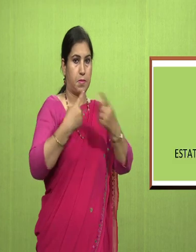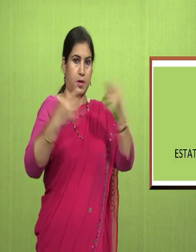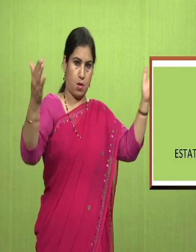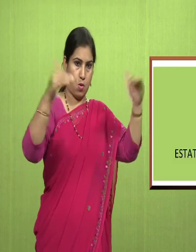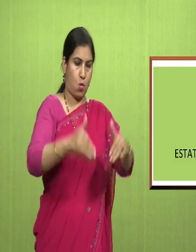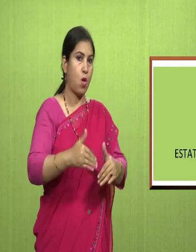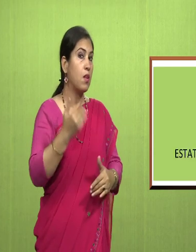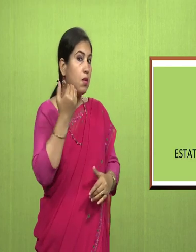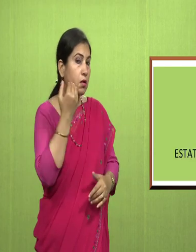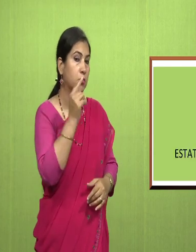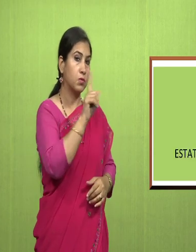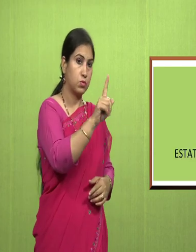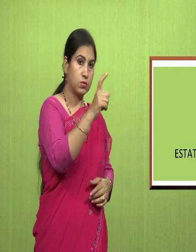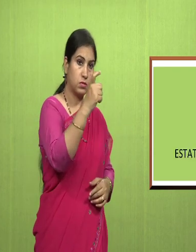in the year 1789.